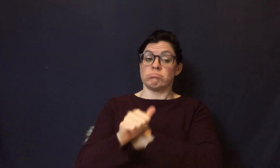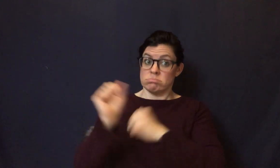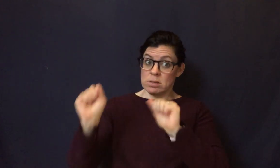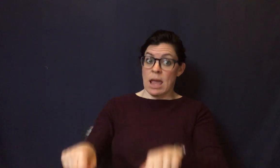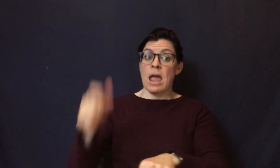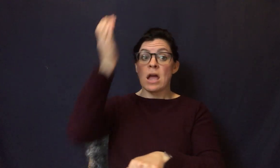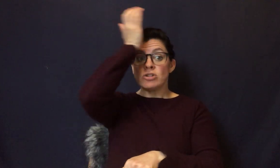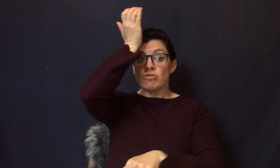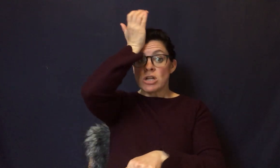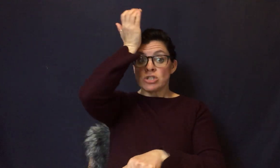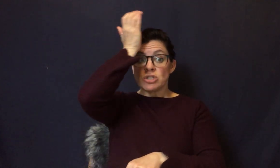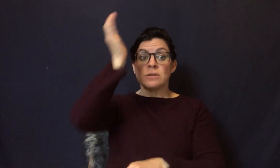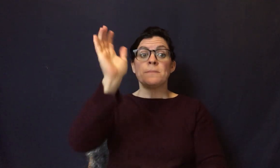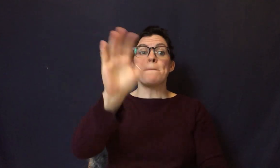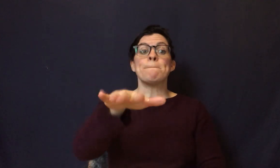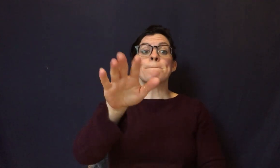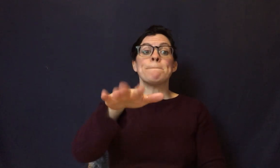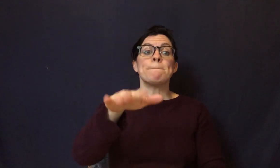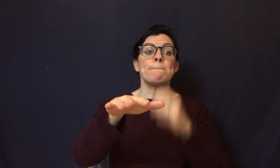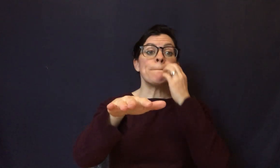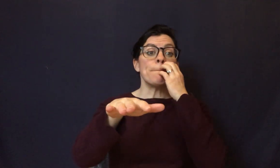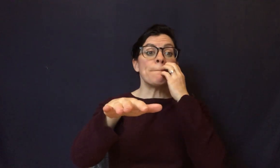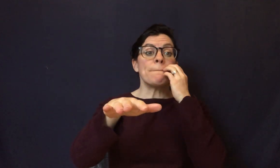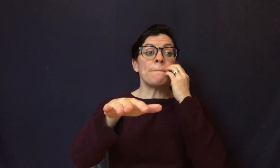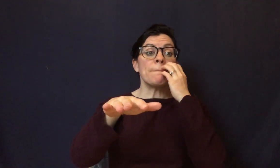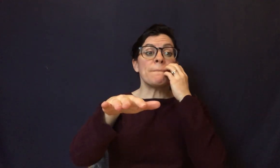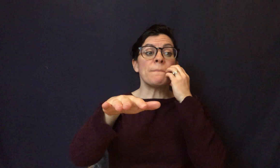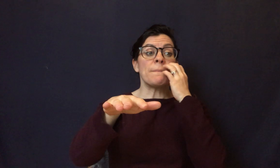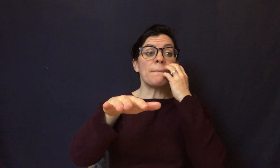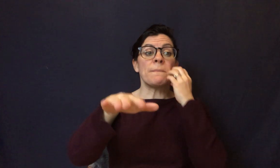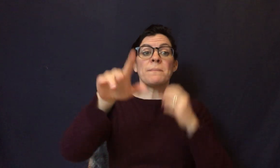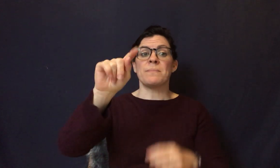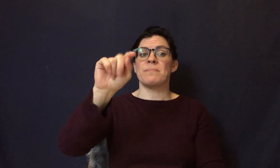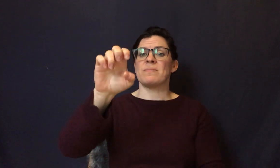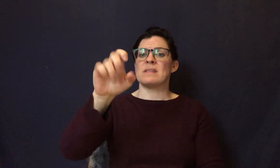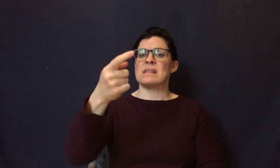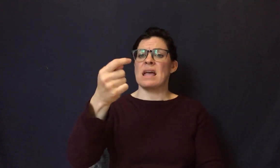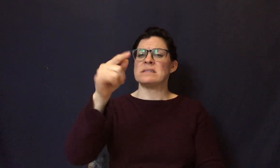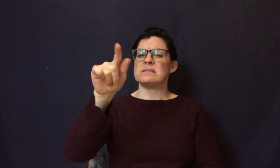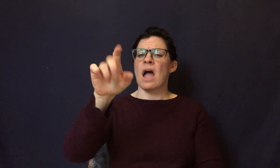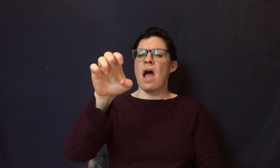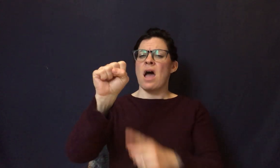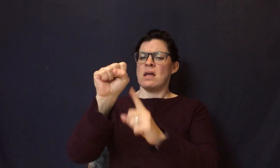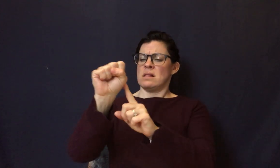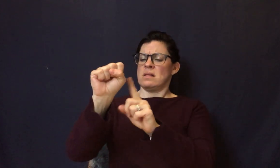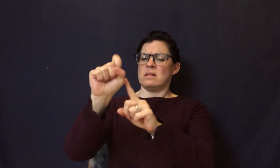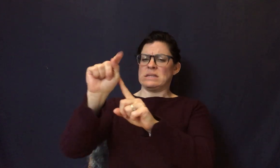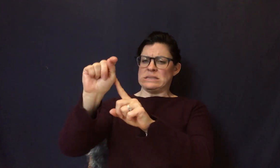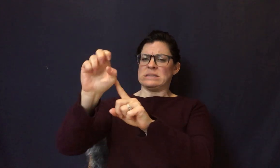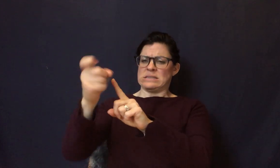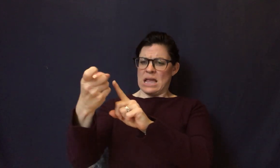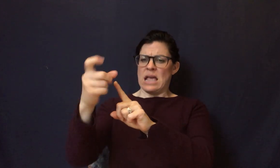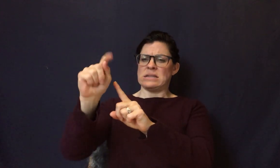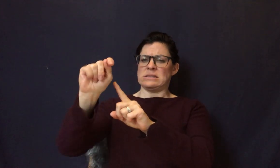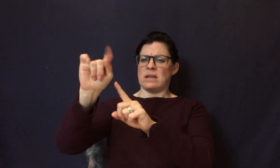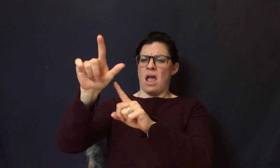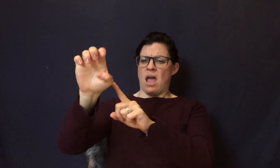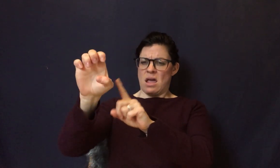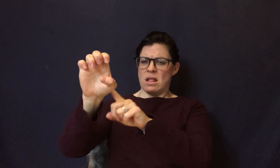is? Cloth. Okay, you're wearing textiles. Rags. Okay, they are textiles. And